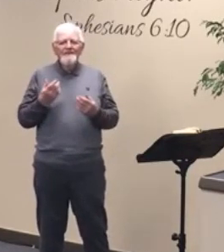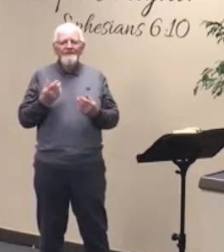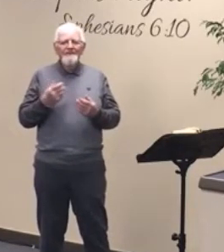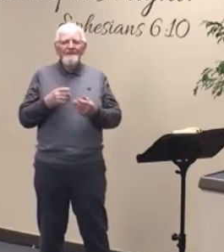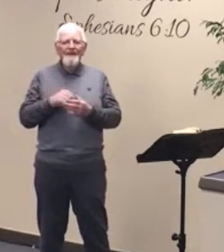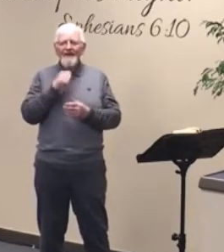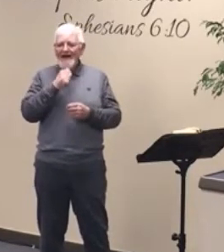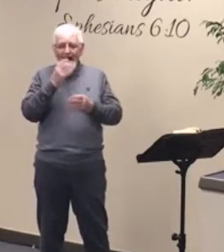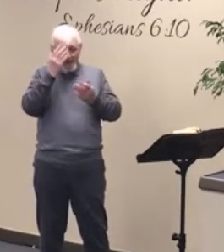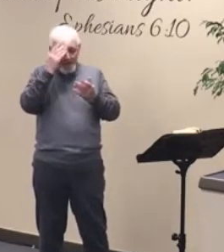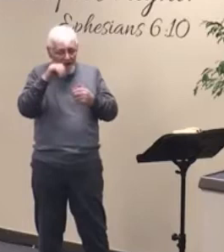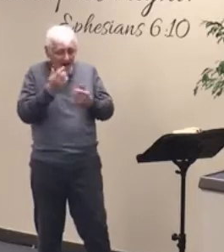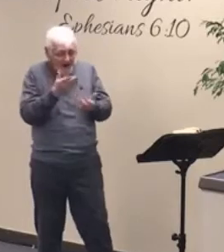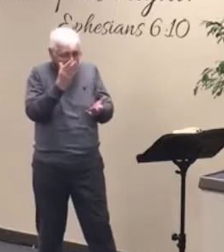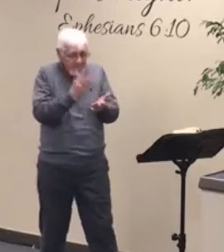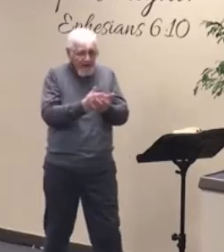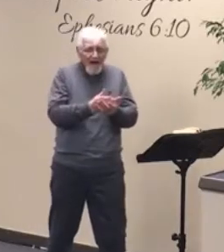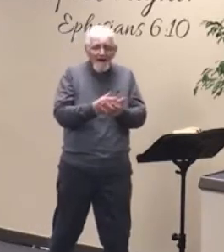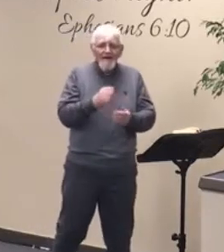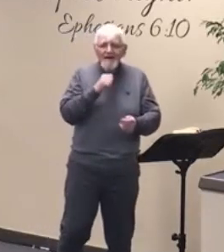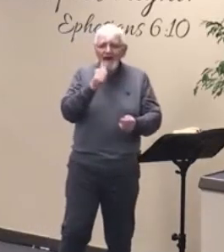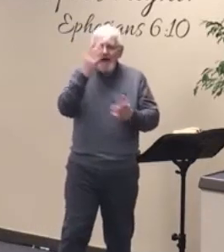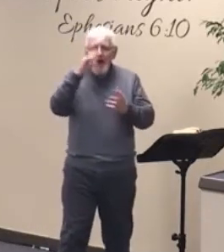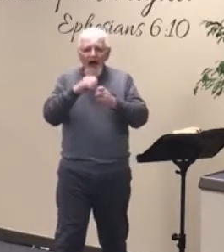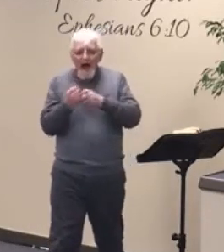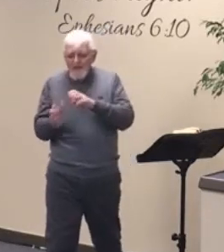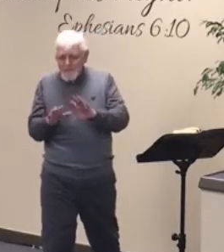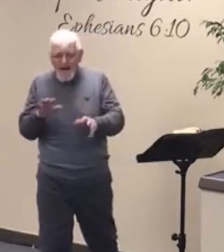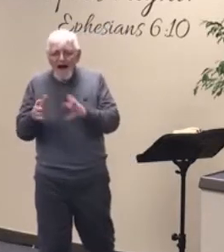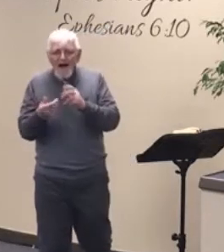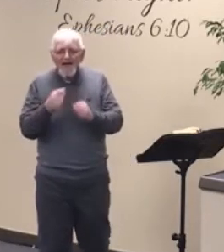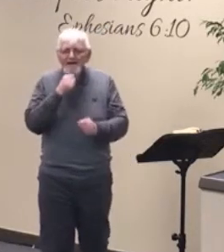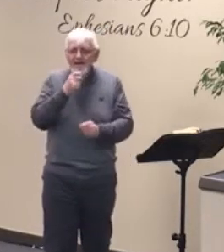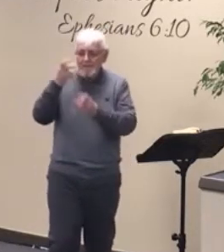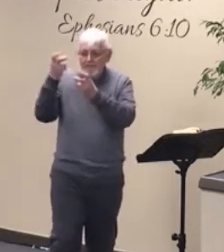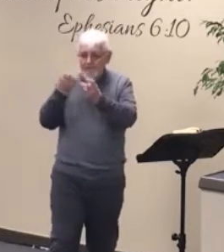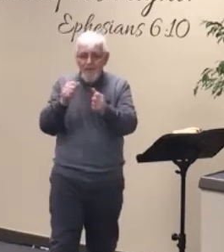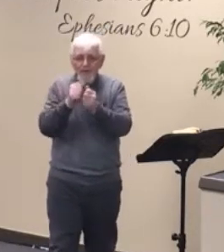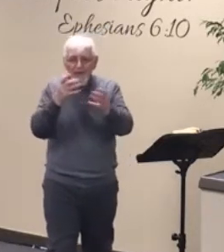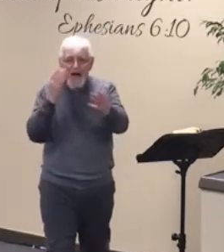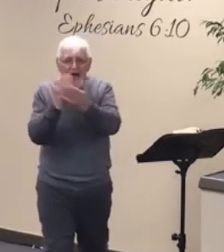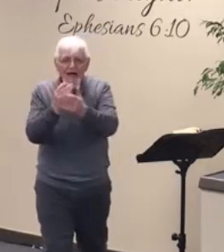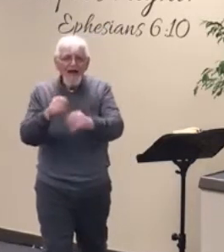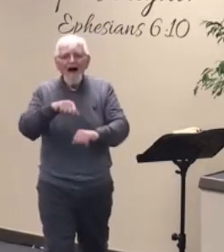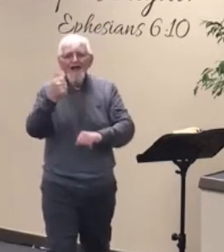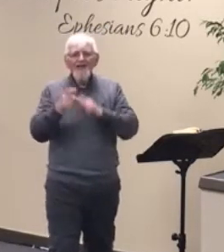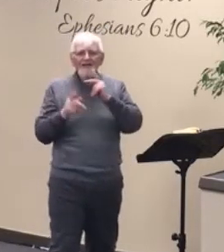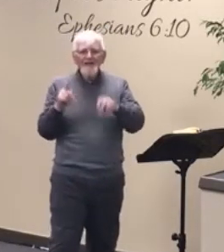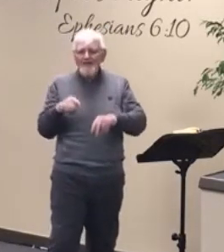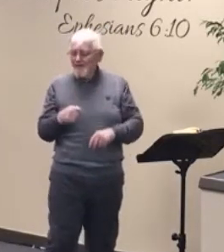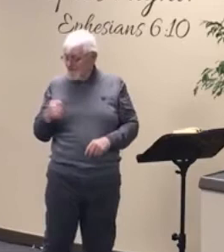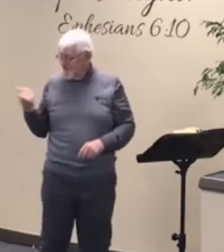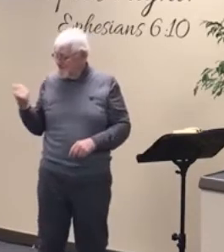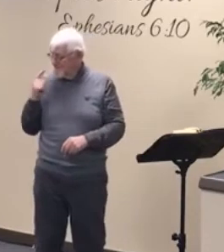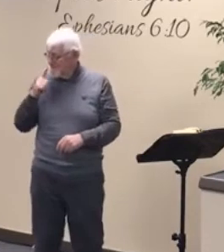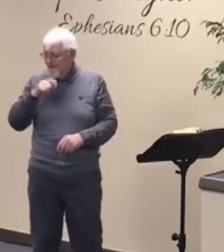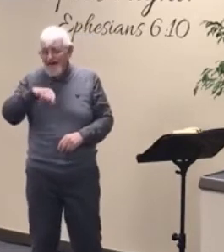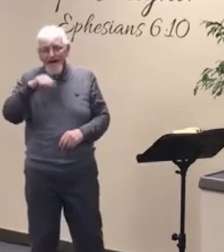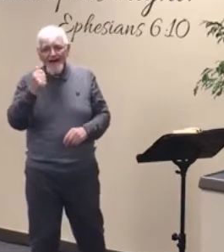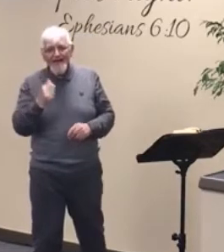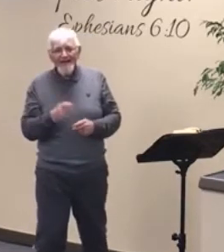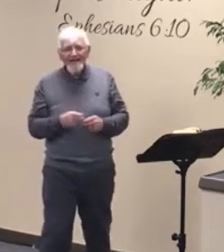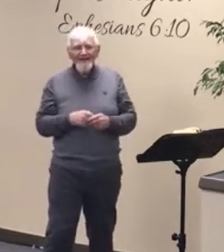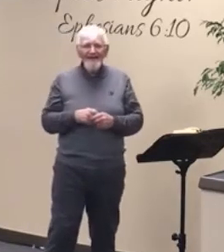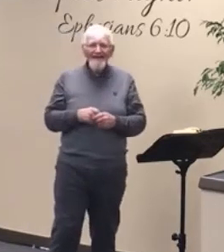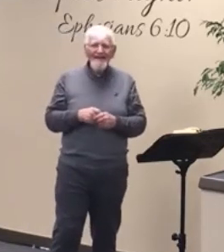stop, can't keep their balance, don't know how to slide down a hill without running into other people. I went out to the real ski place the other day, and I got all done on the little rubber